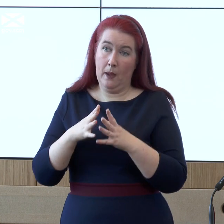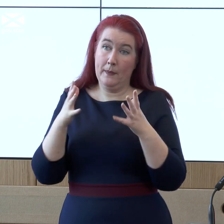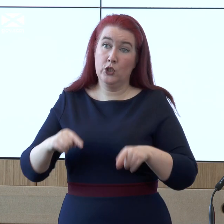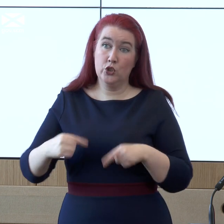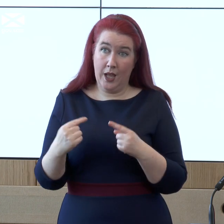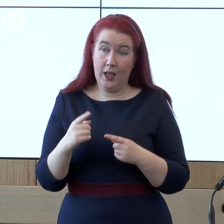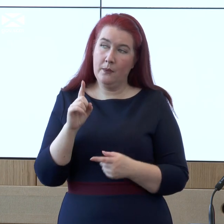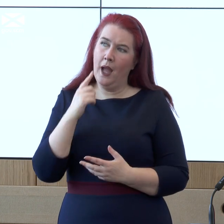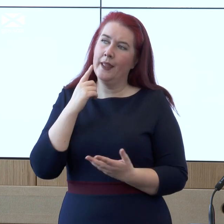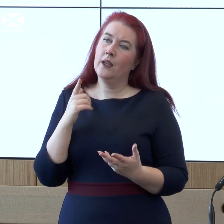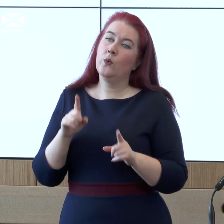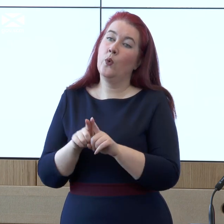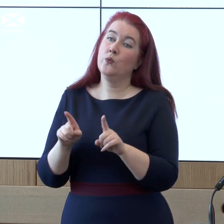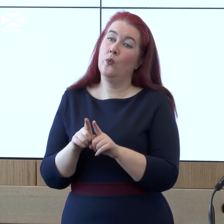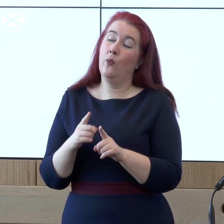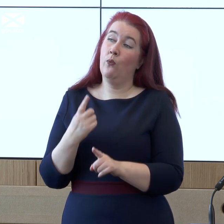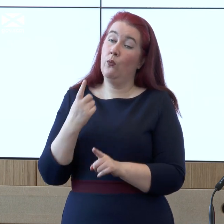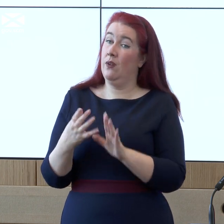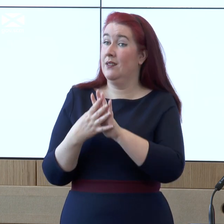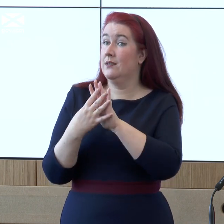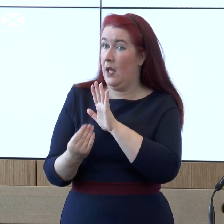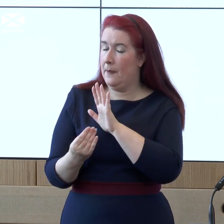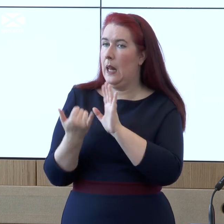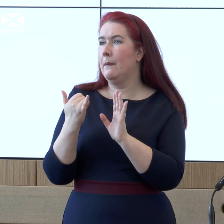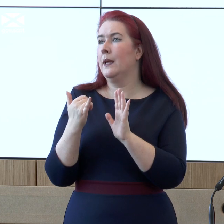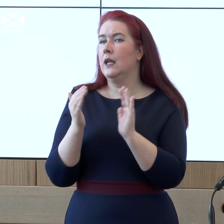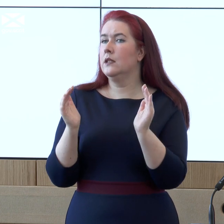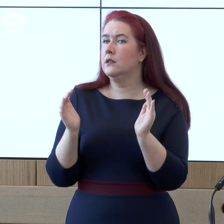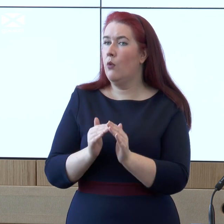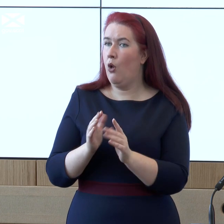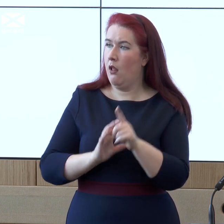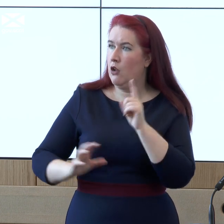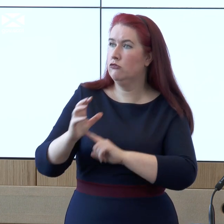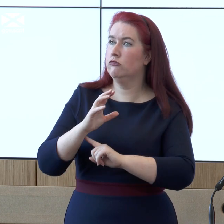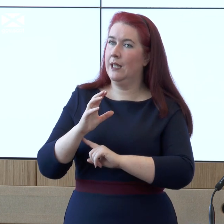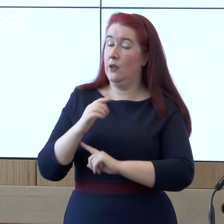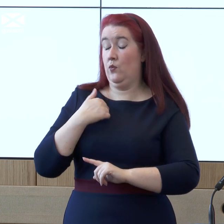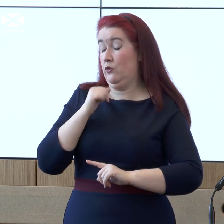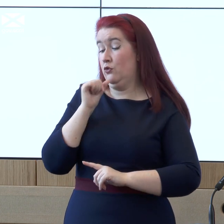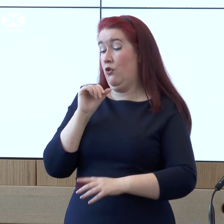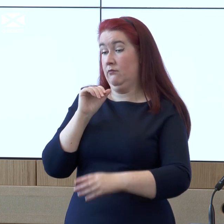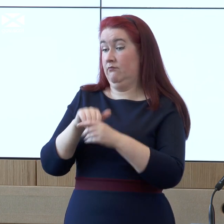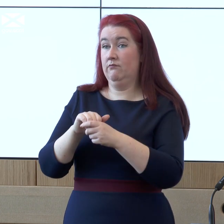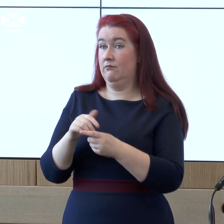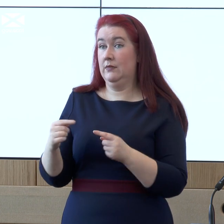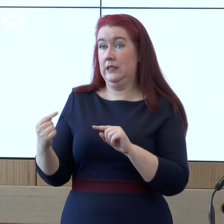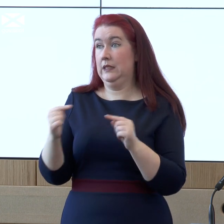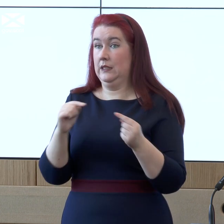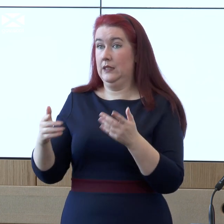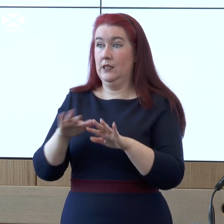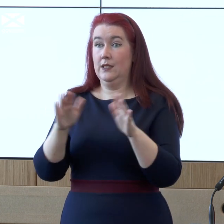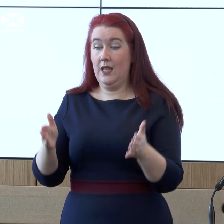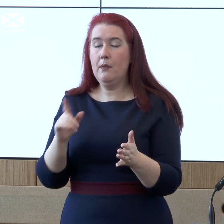I think it is one example where, albeit a small country not directly at the negotiating table, can have a big impact